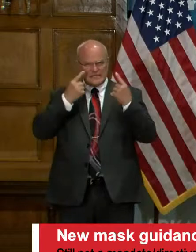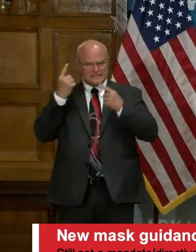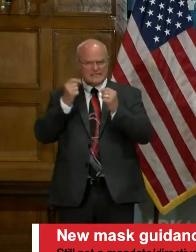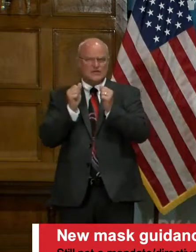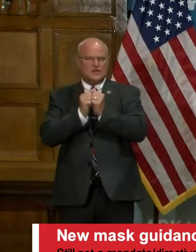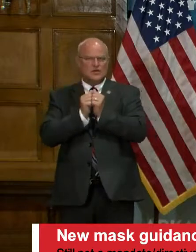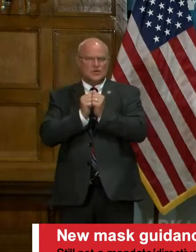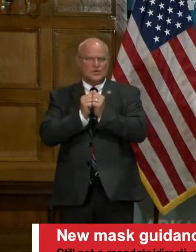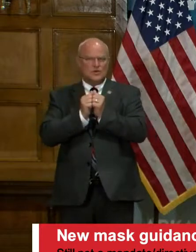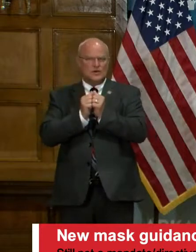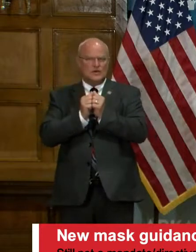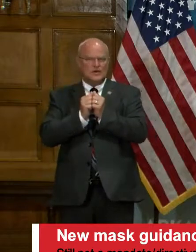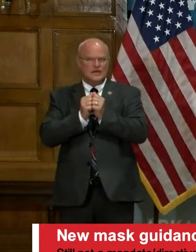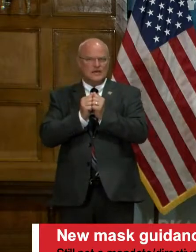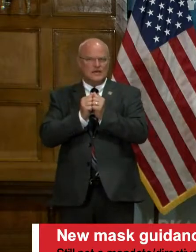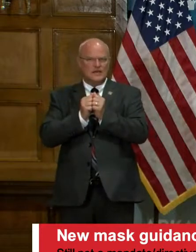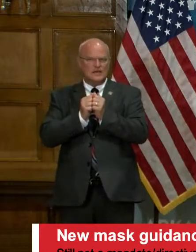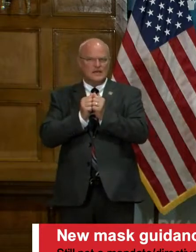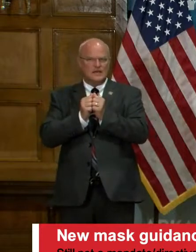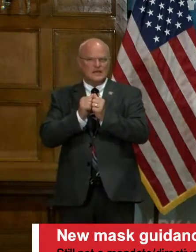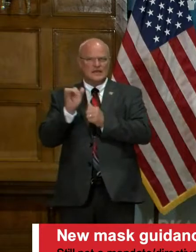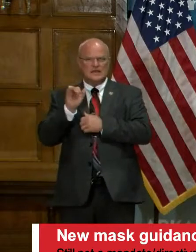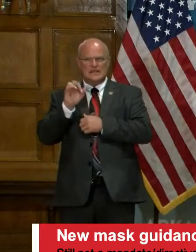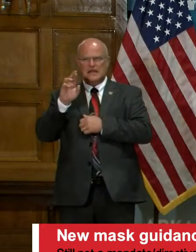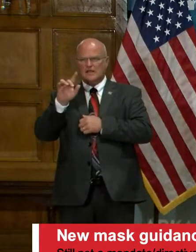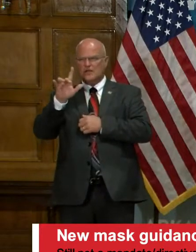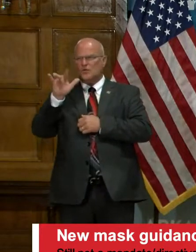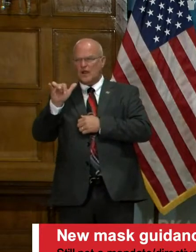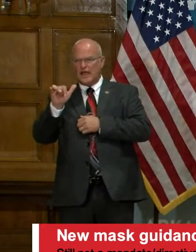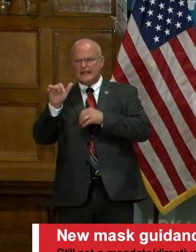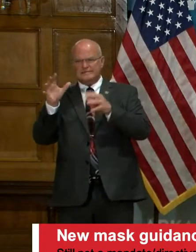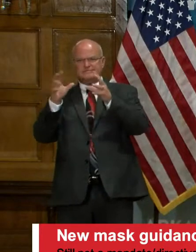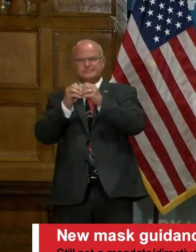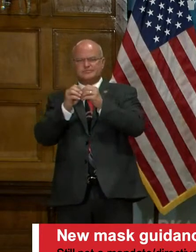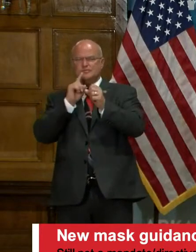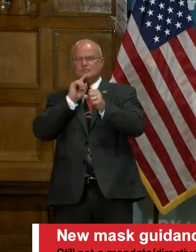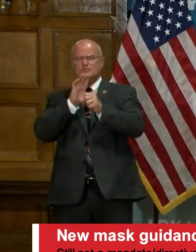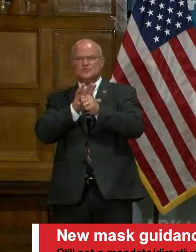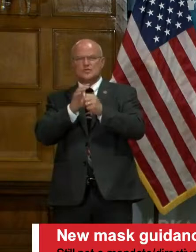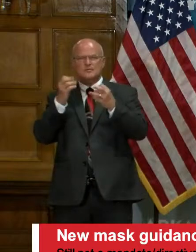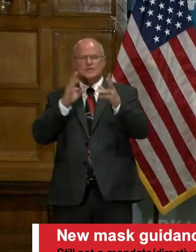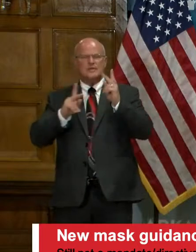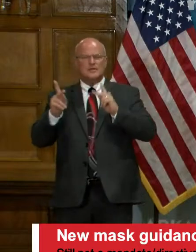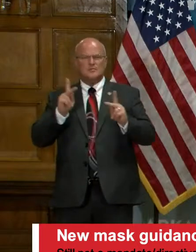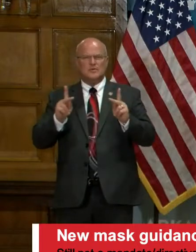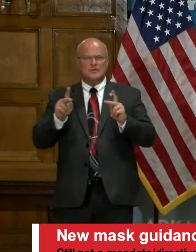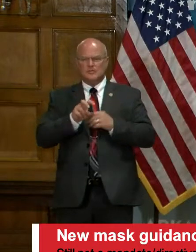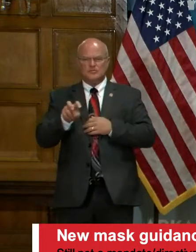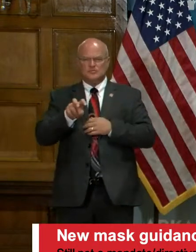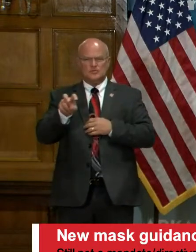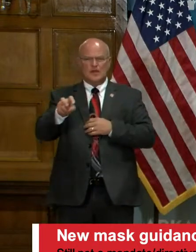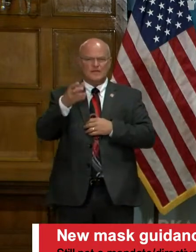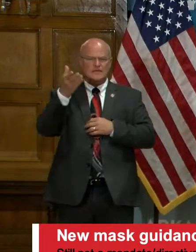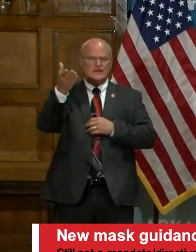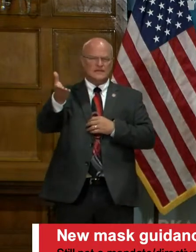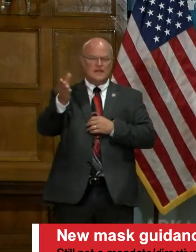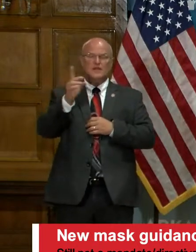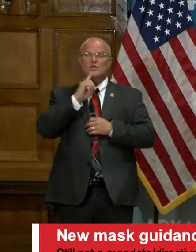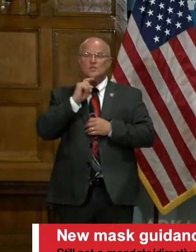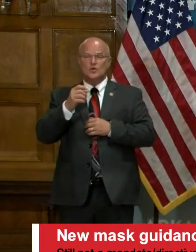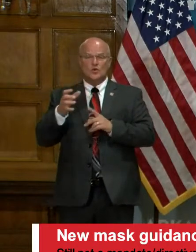with ahead of President Trump's rally in Tulsa to ensure that any Arkansans who are traveling there